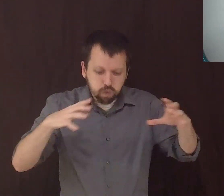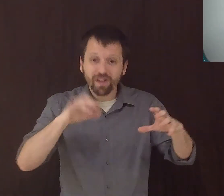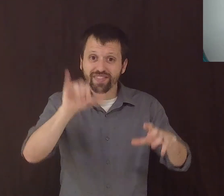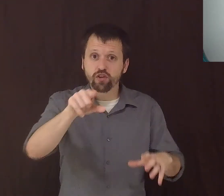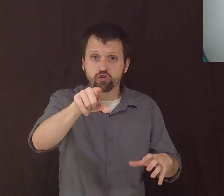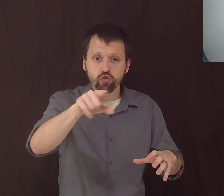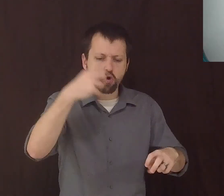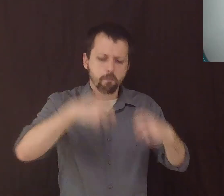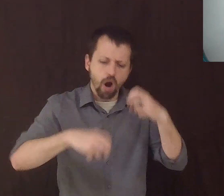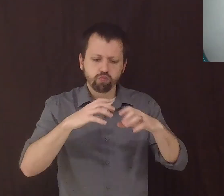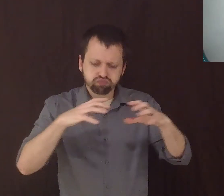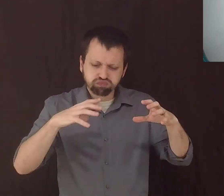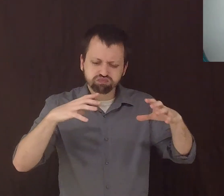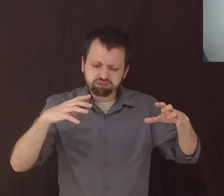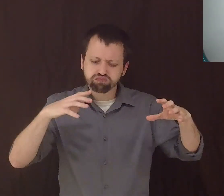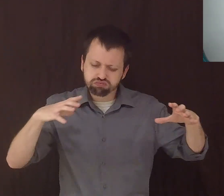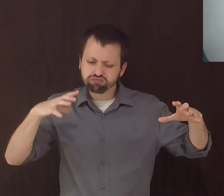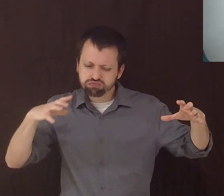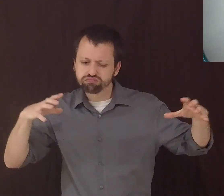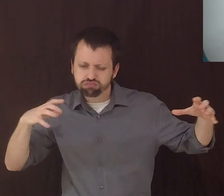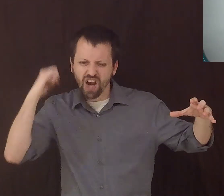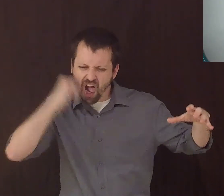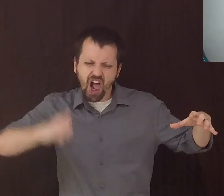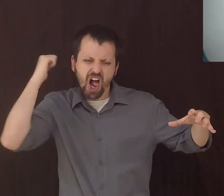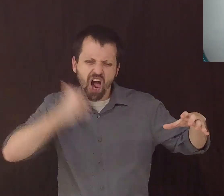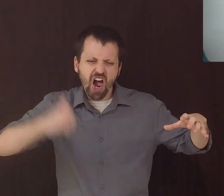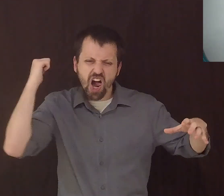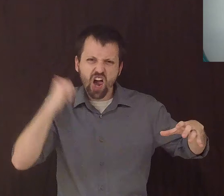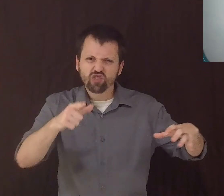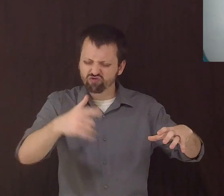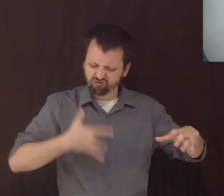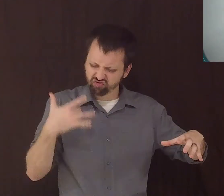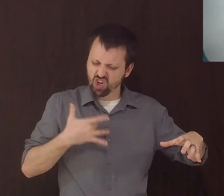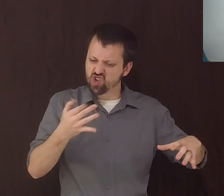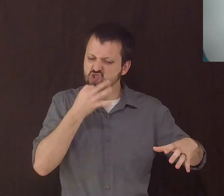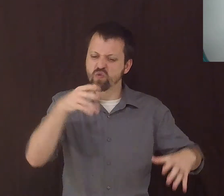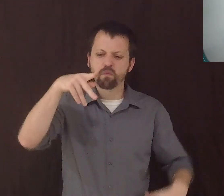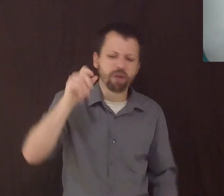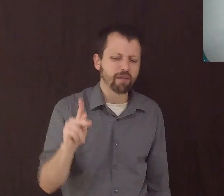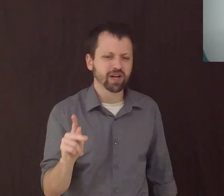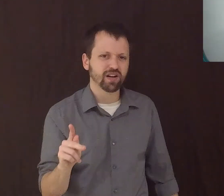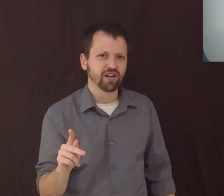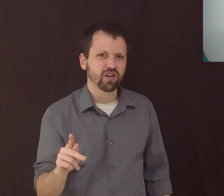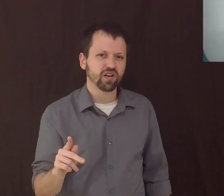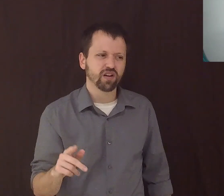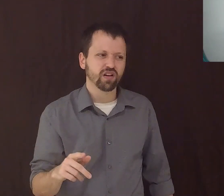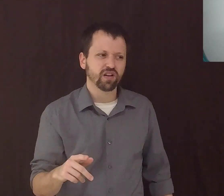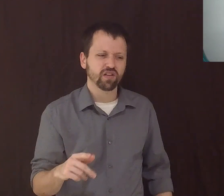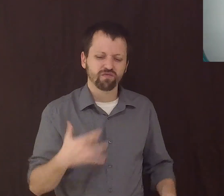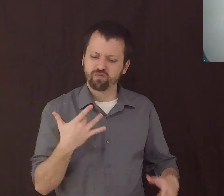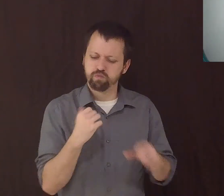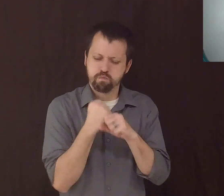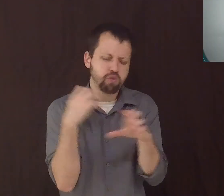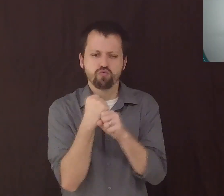these trials are coming in your life and day after day, and right about when you're about to pop, I mean, right about when you are